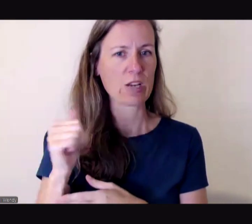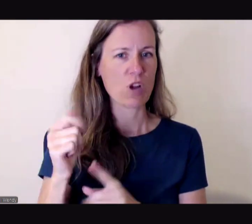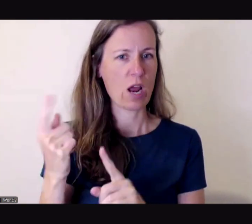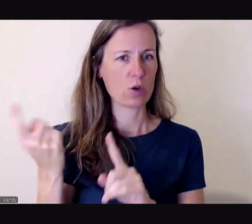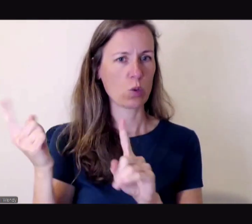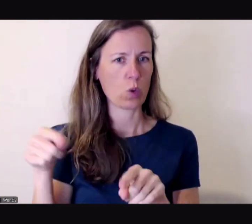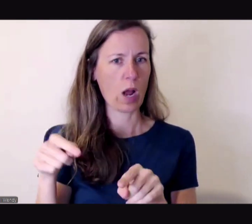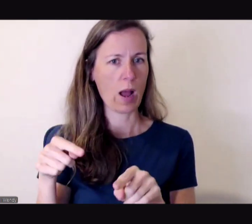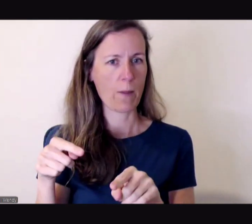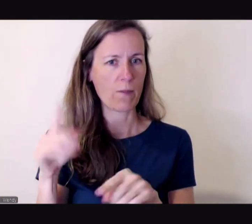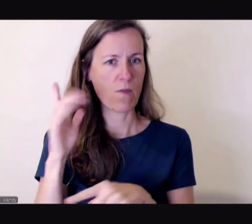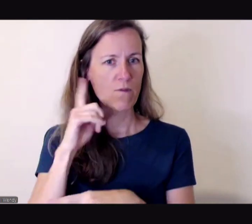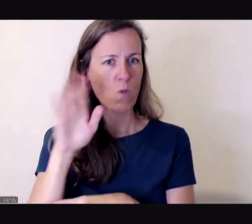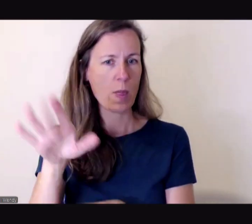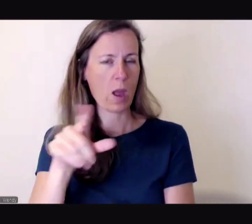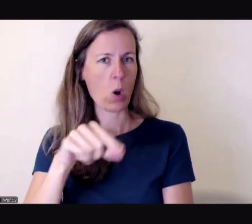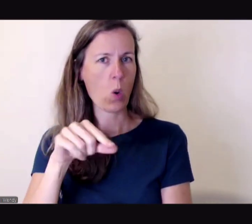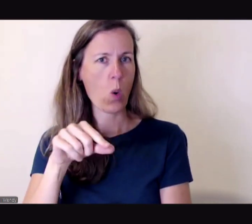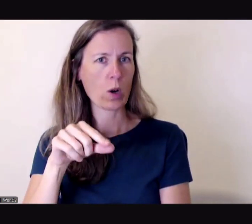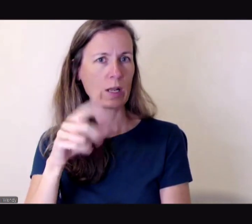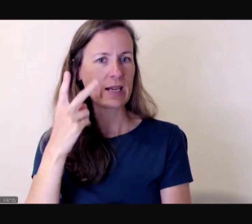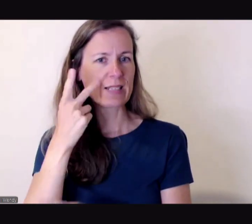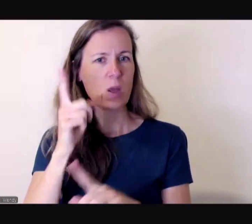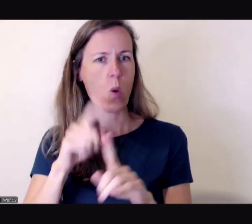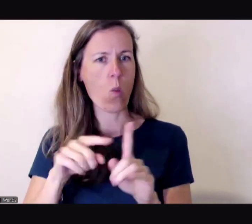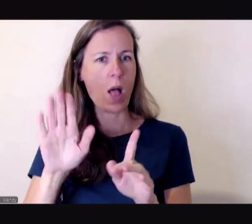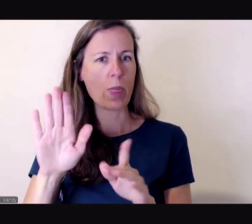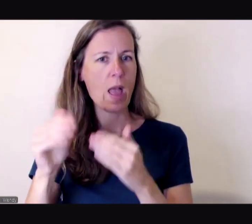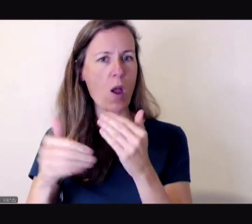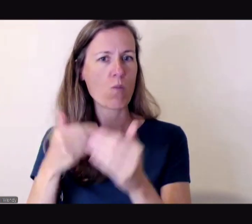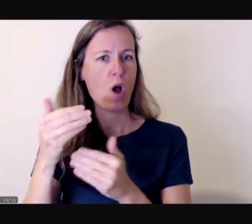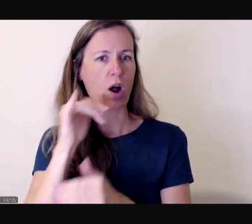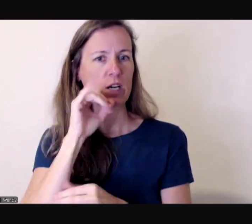what their progress is on that 202 study that they're doing,